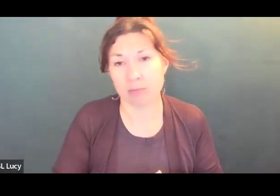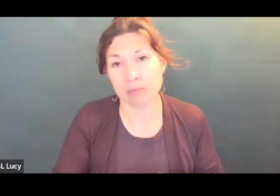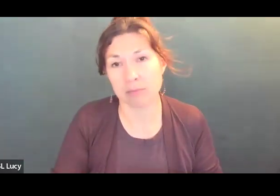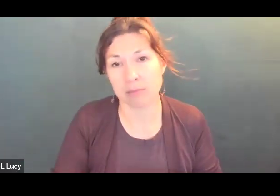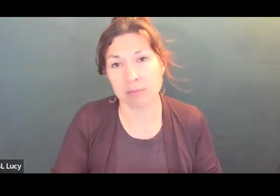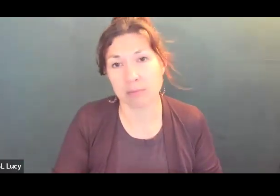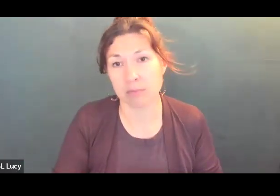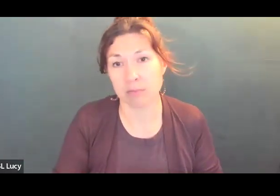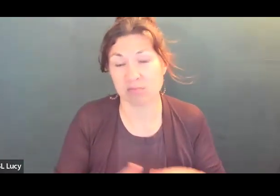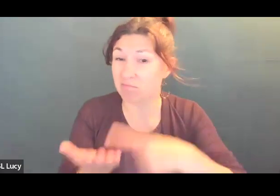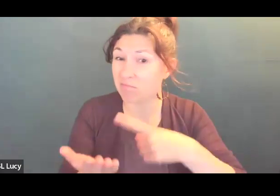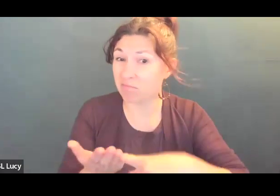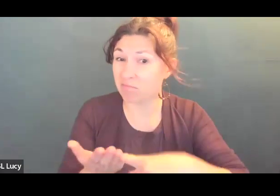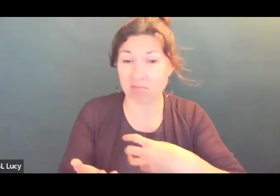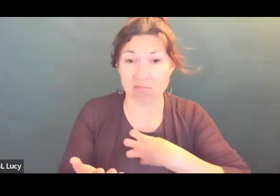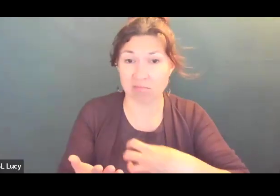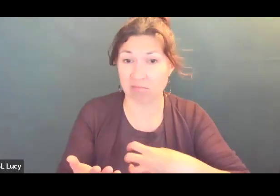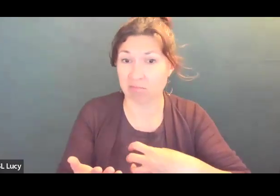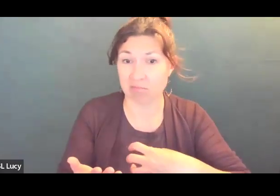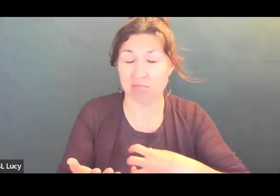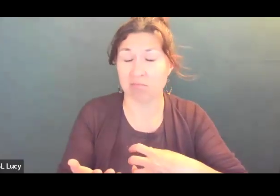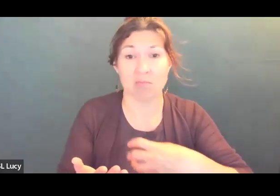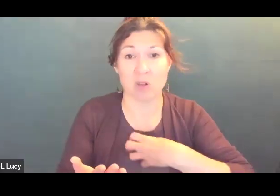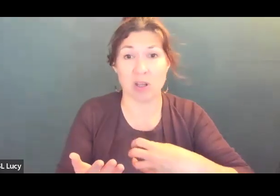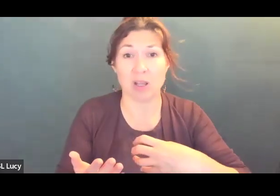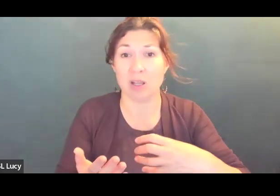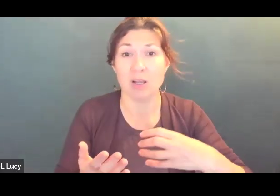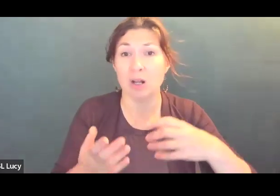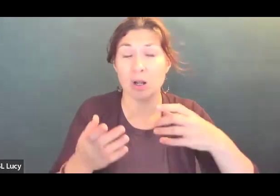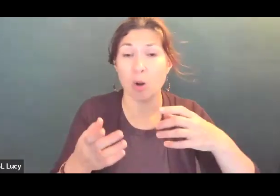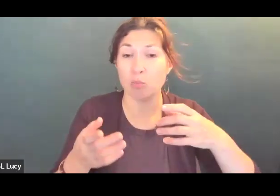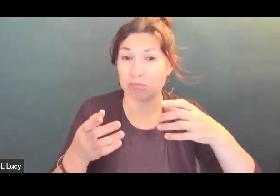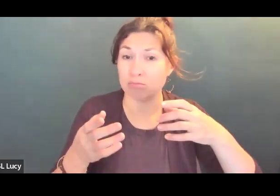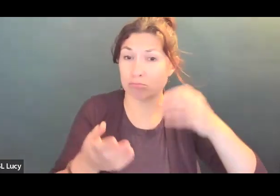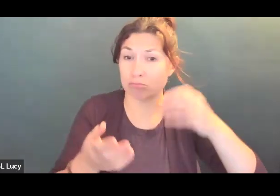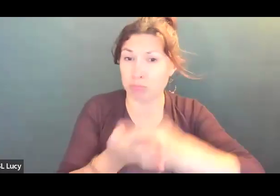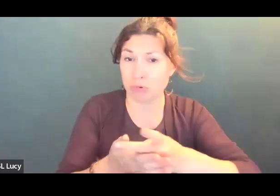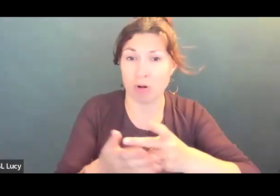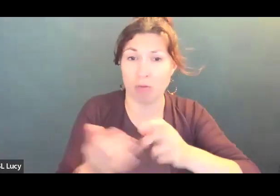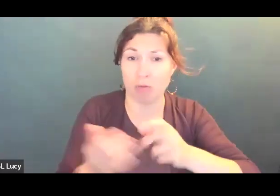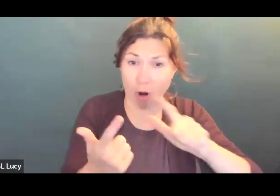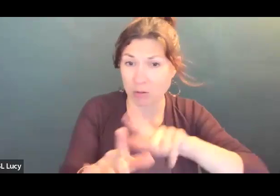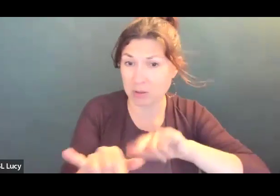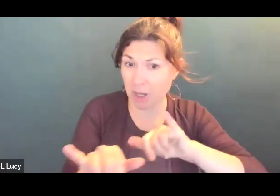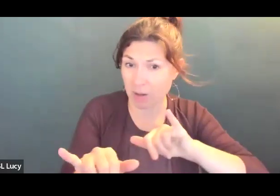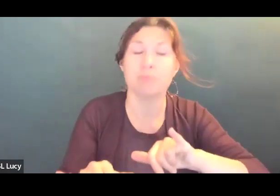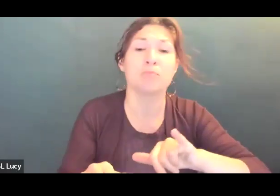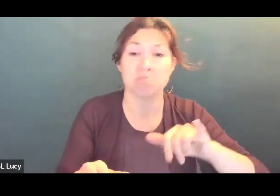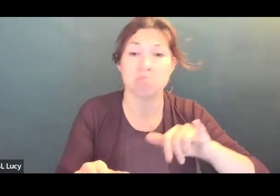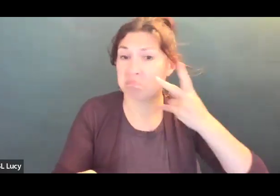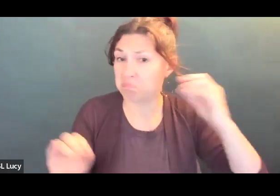Is there any discussion or objection to the motion? Is there any objection to approving the motion by unanimous consent? Hearing